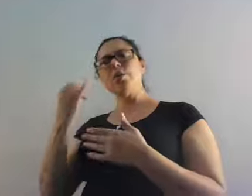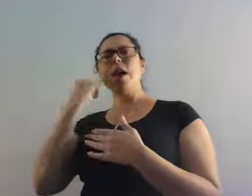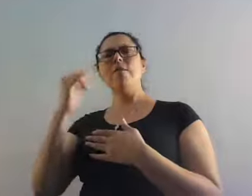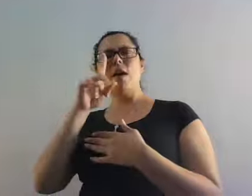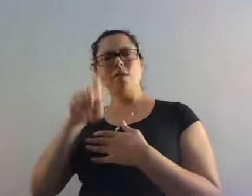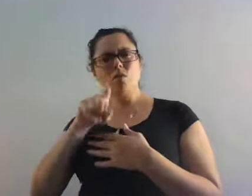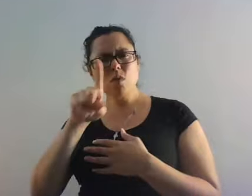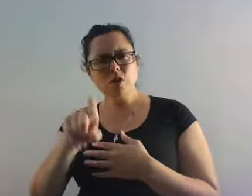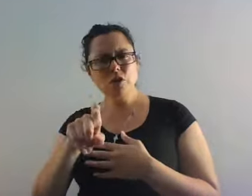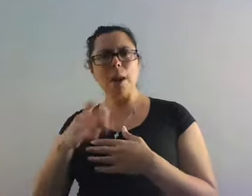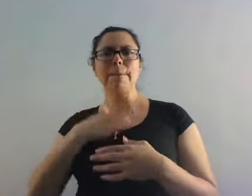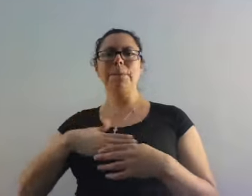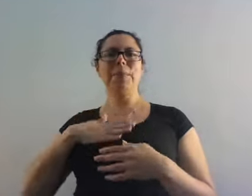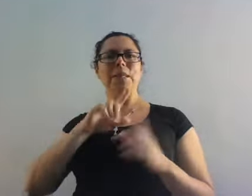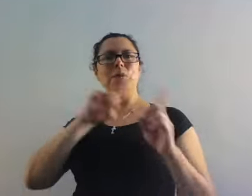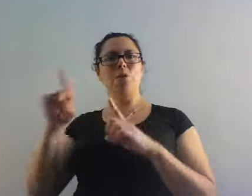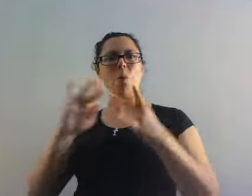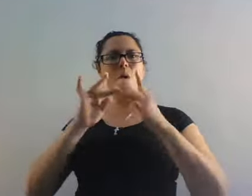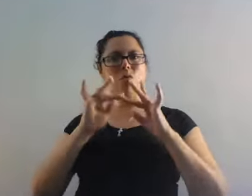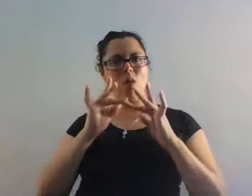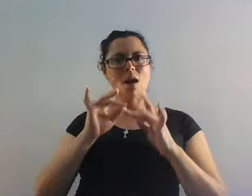at FloridaWC.com. You'll find